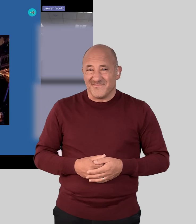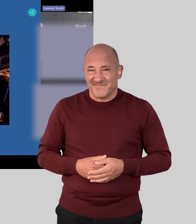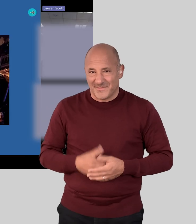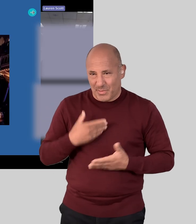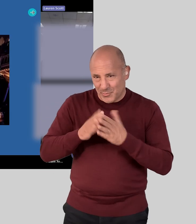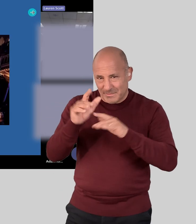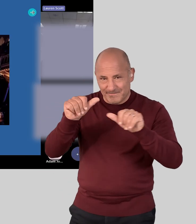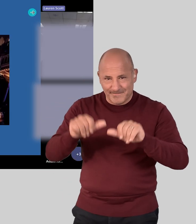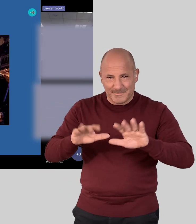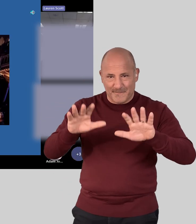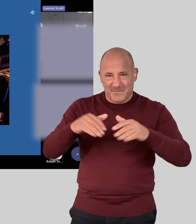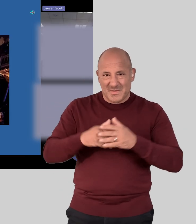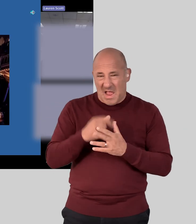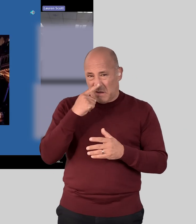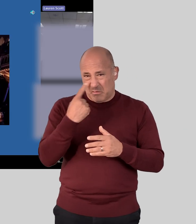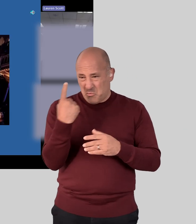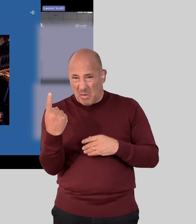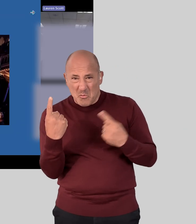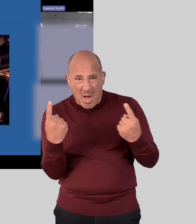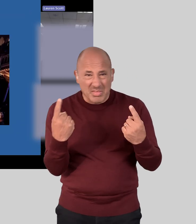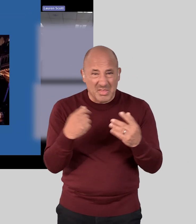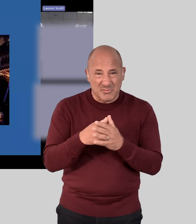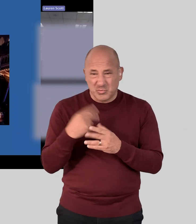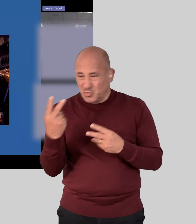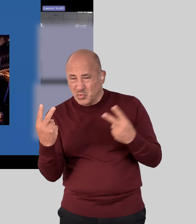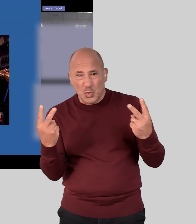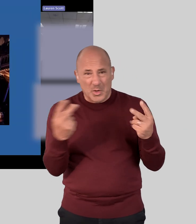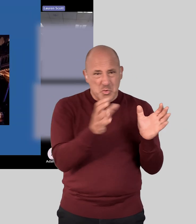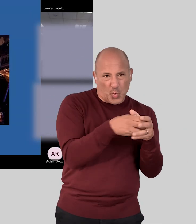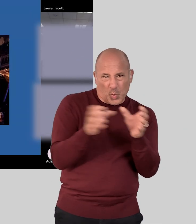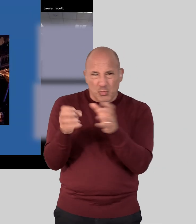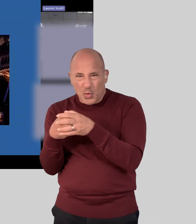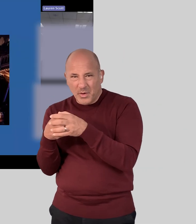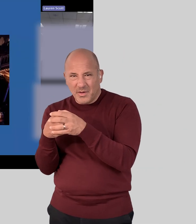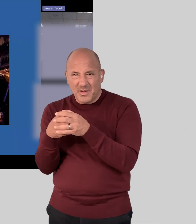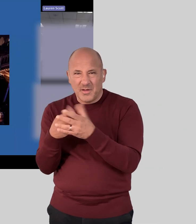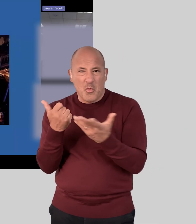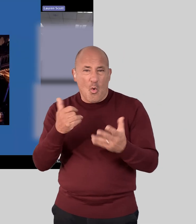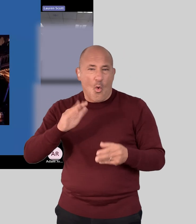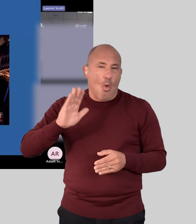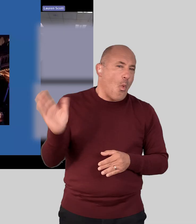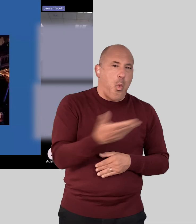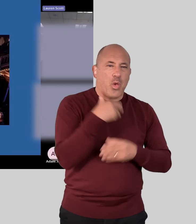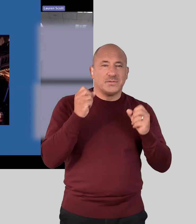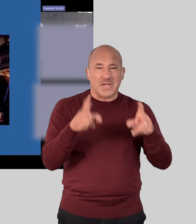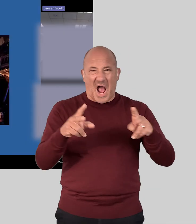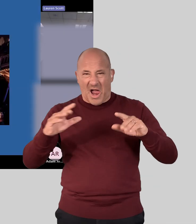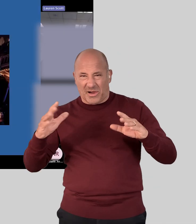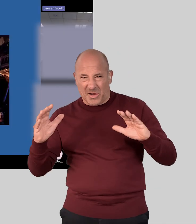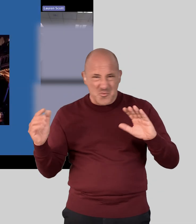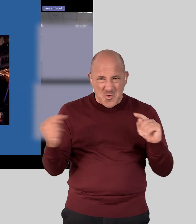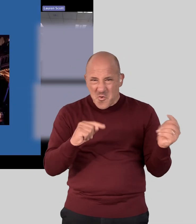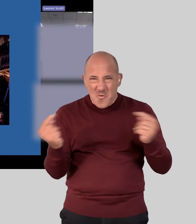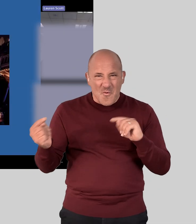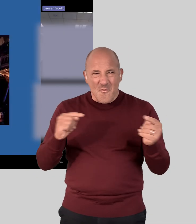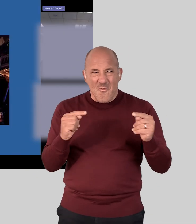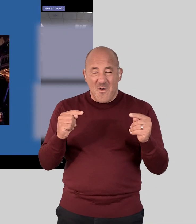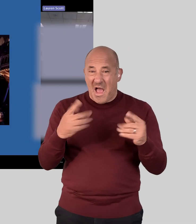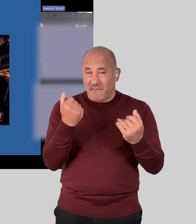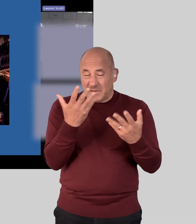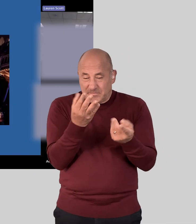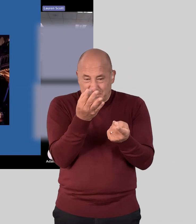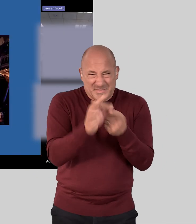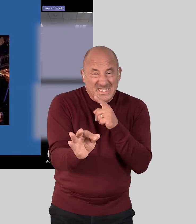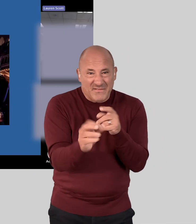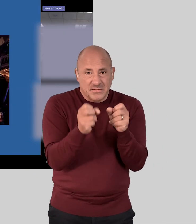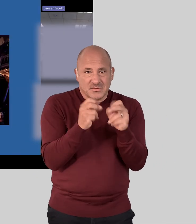So this is kind of just going through. You can have it in a solo, 2v2, crew. This idea of an all-style battle, like I said,